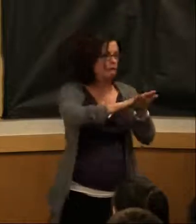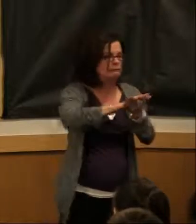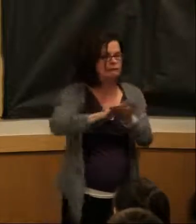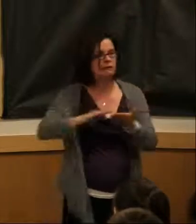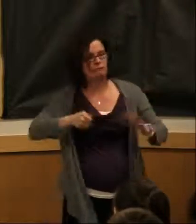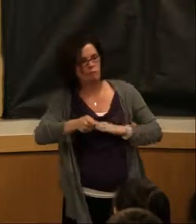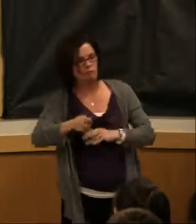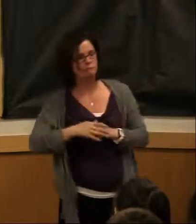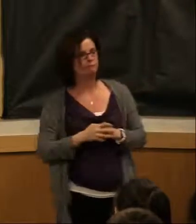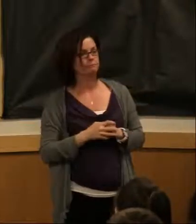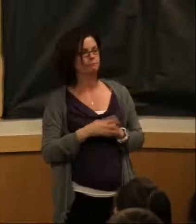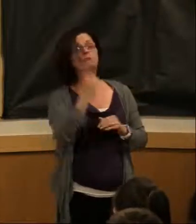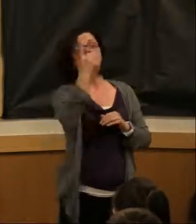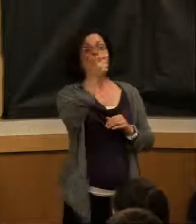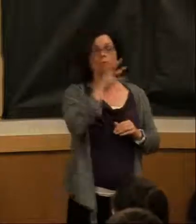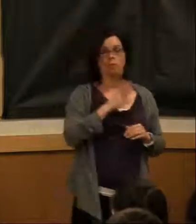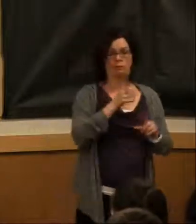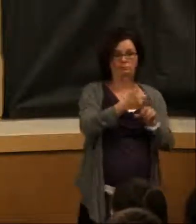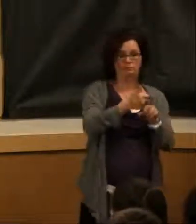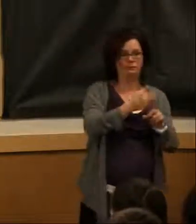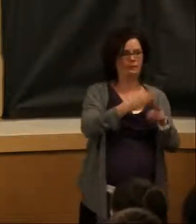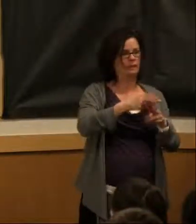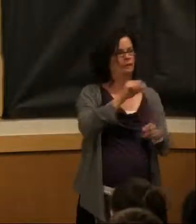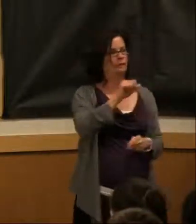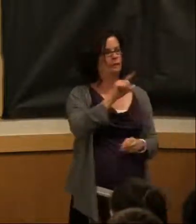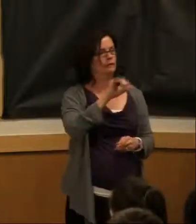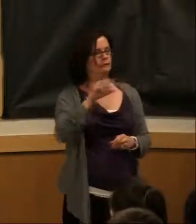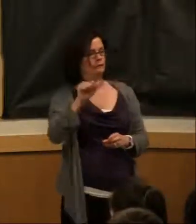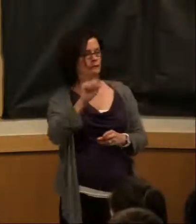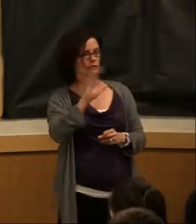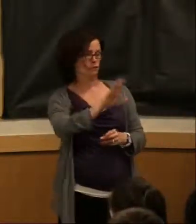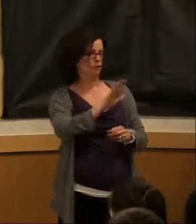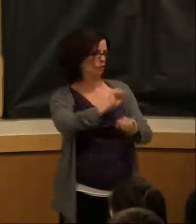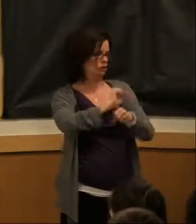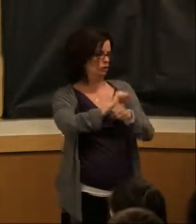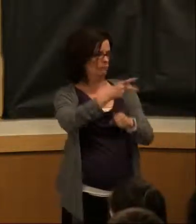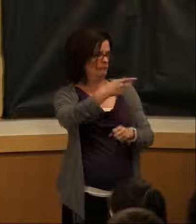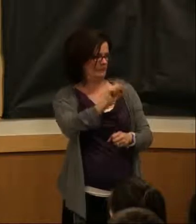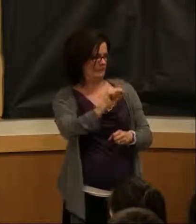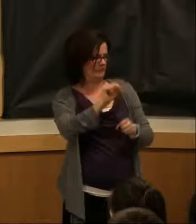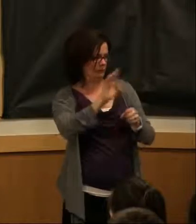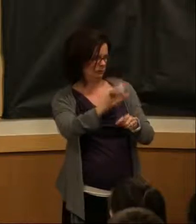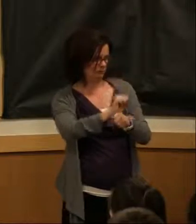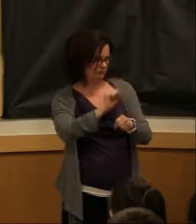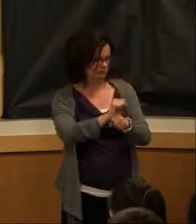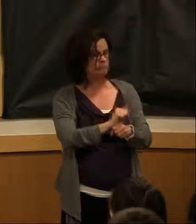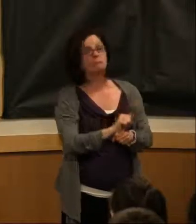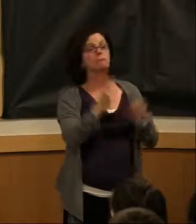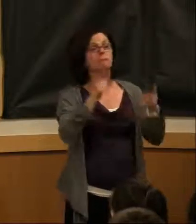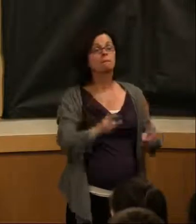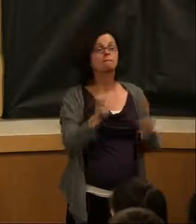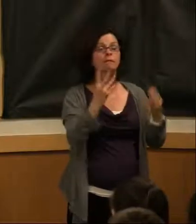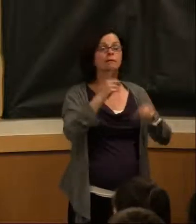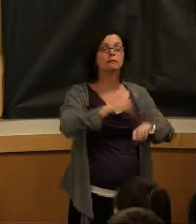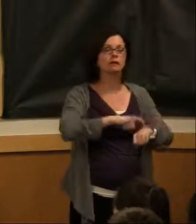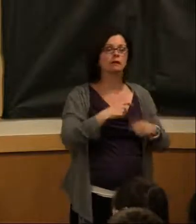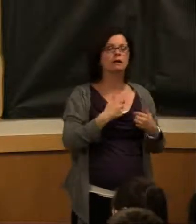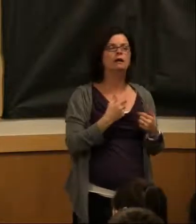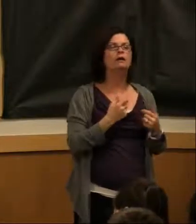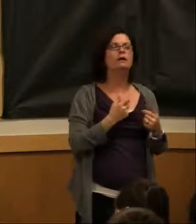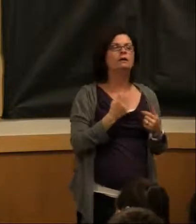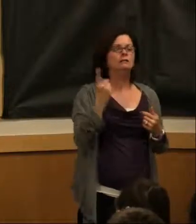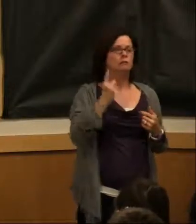We have a young lady, her name is Elisa. She's our physical therapist. And there are many times when I will